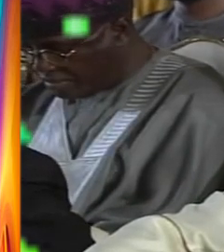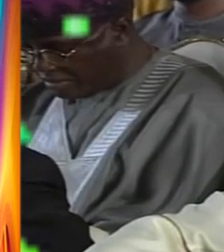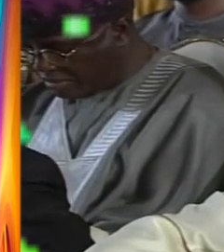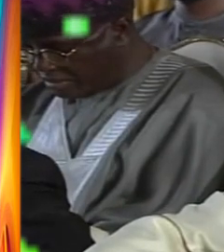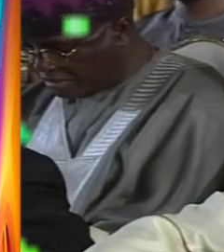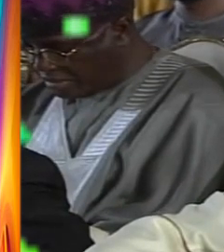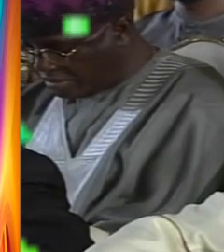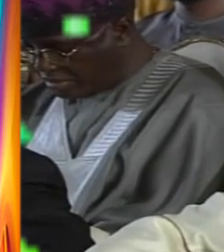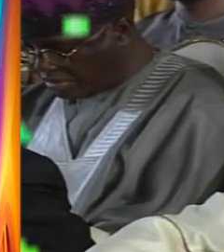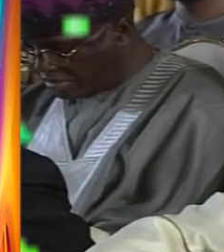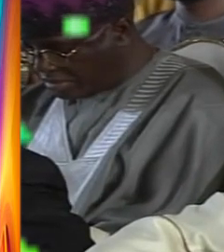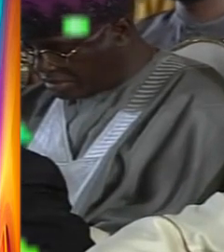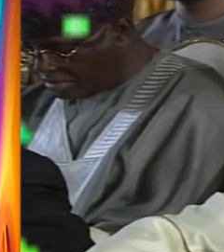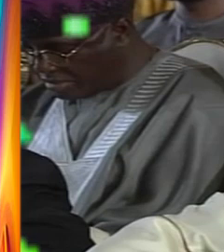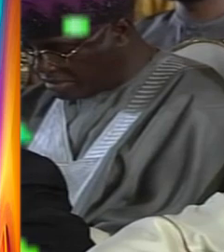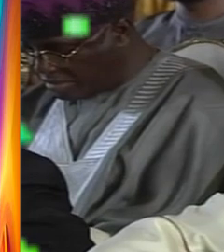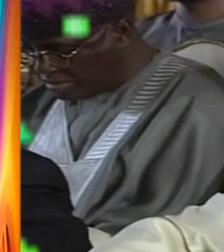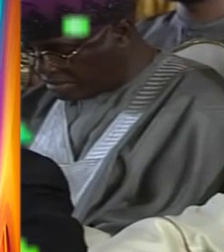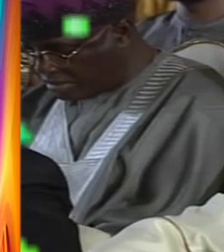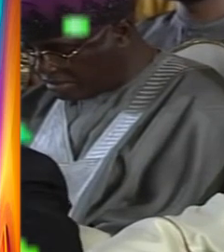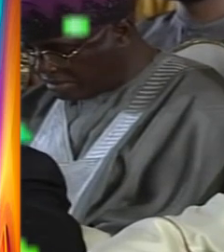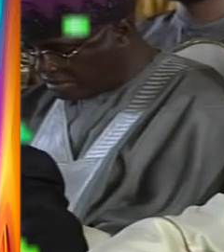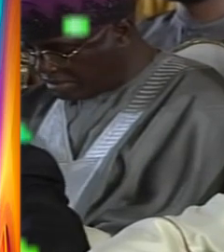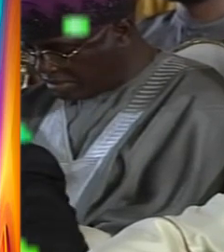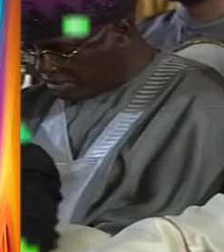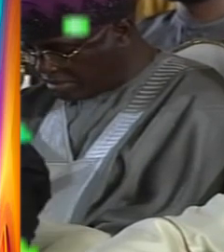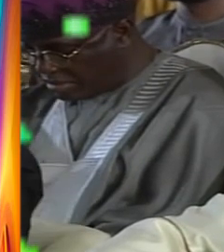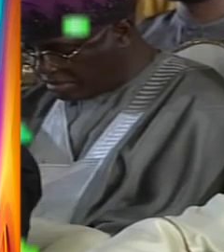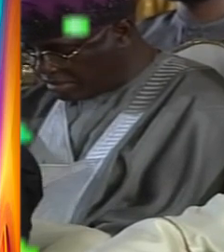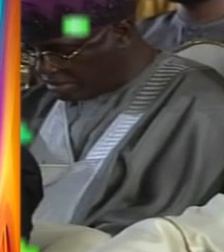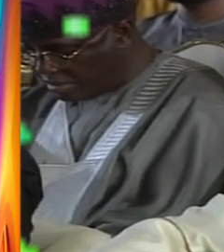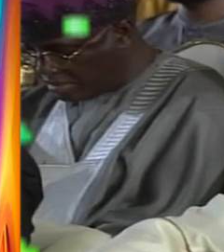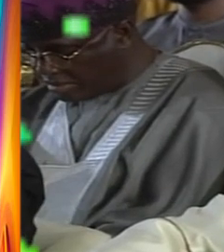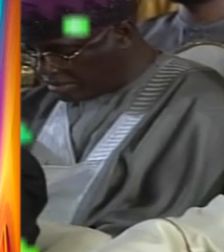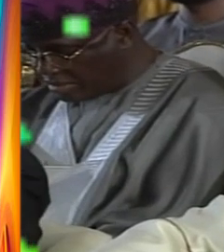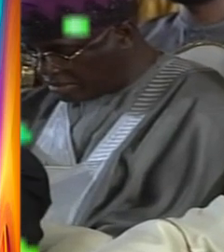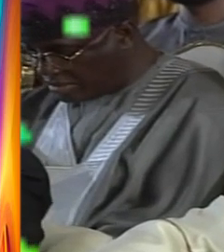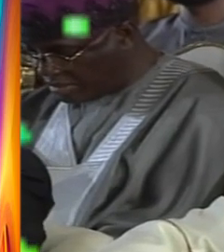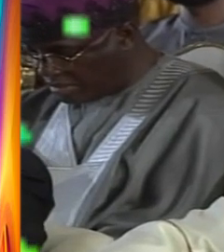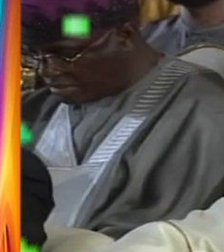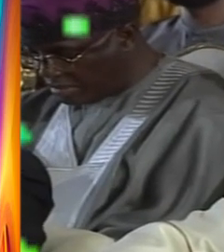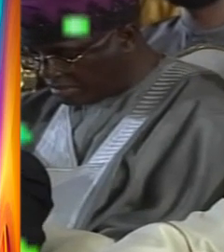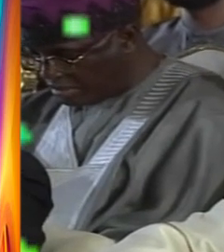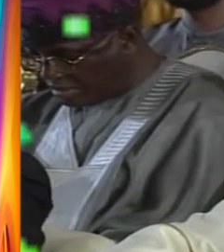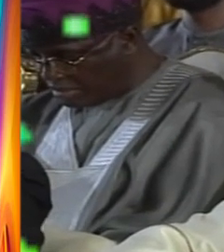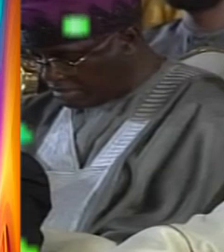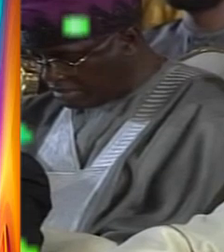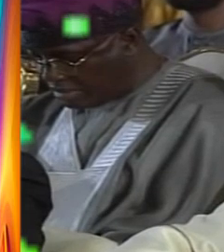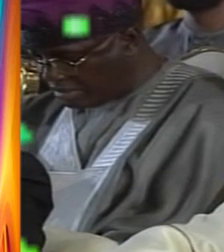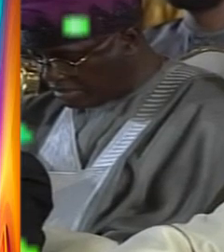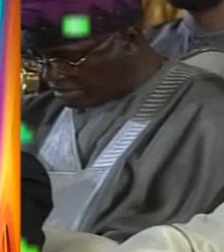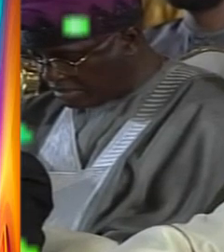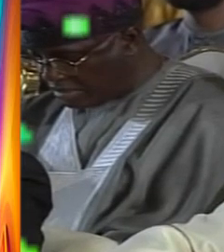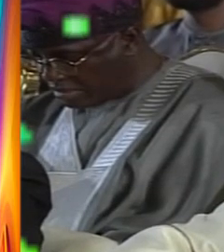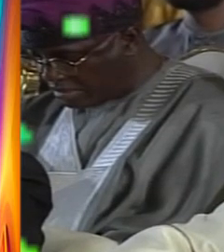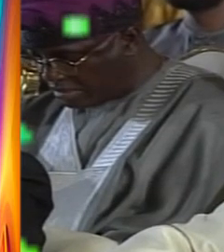Doctor of Philosophy degree from the School of Oriental and African Studies at the University of London. Matthew Hassan